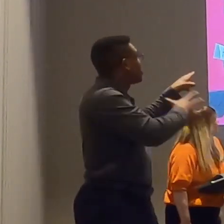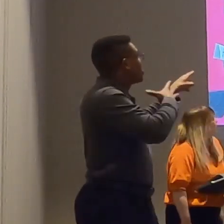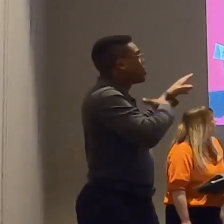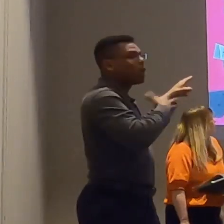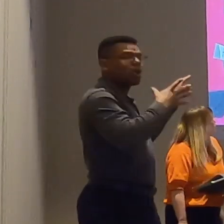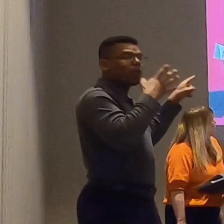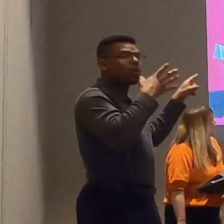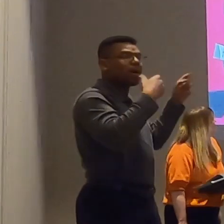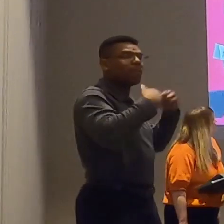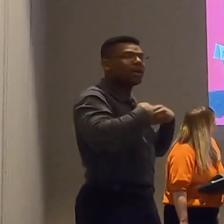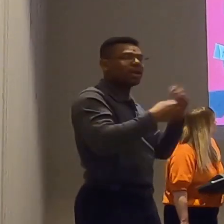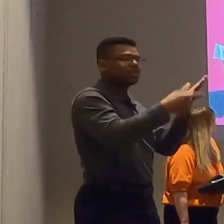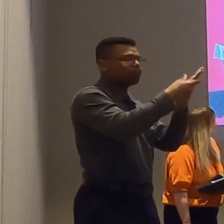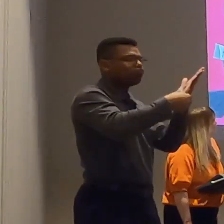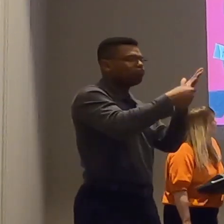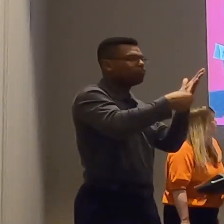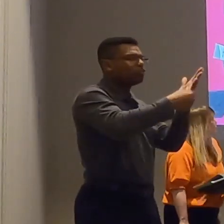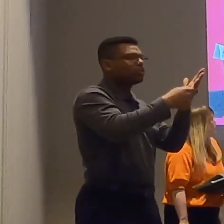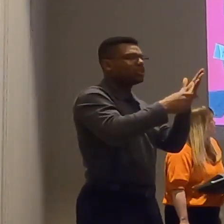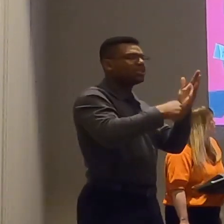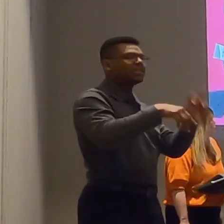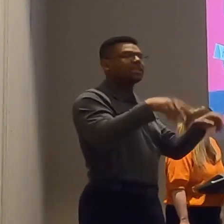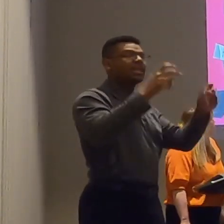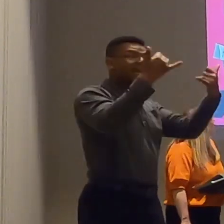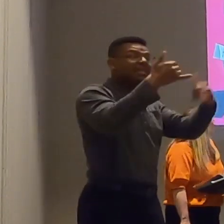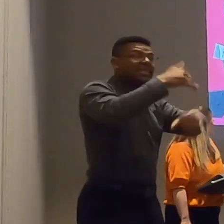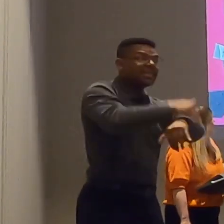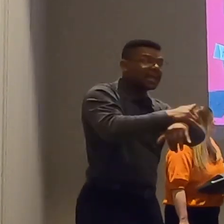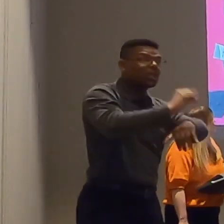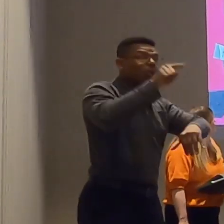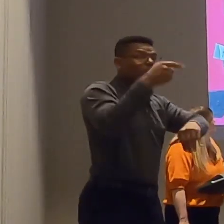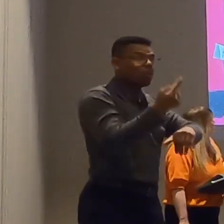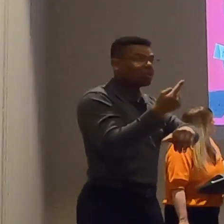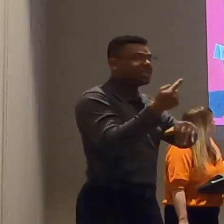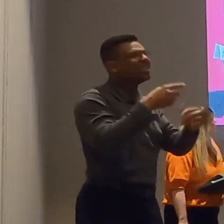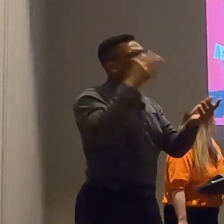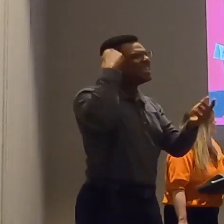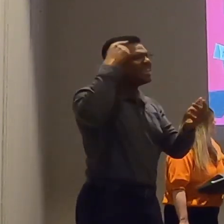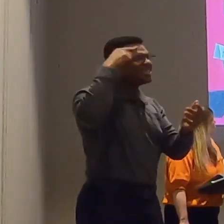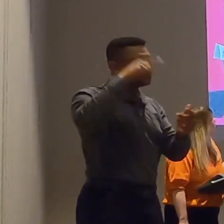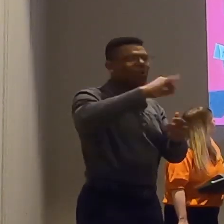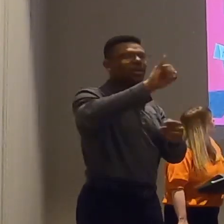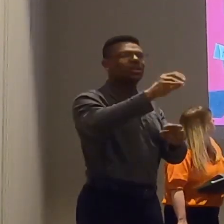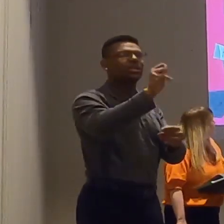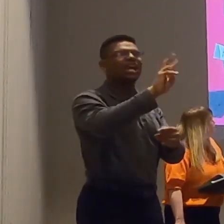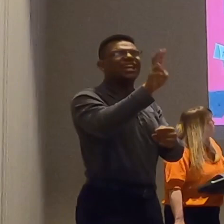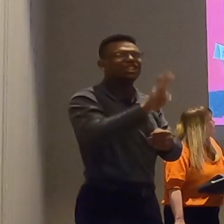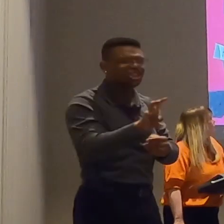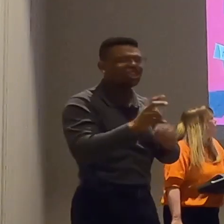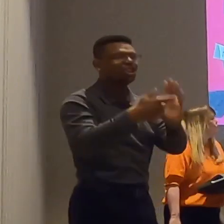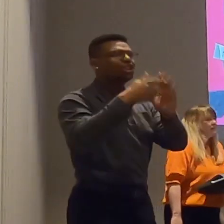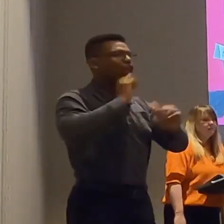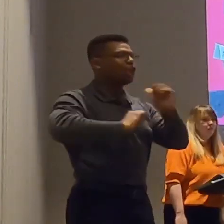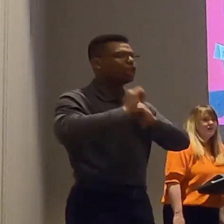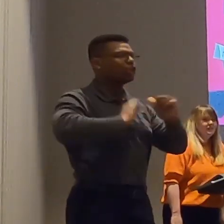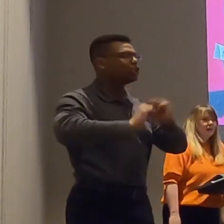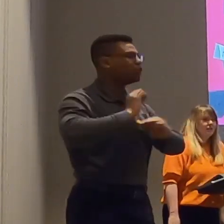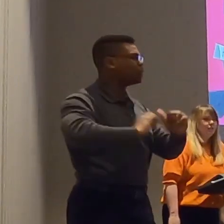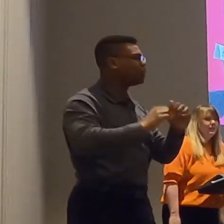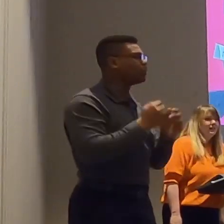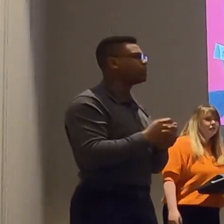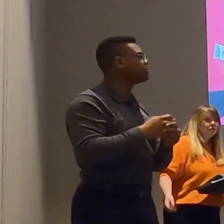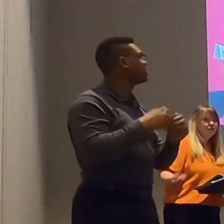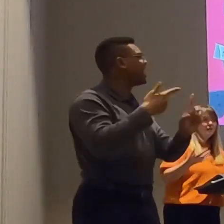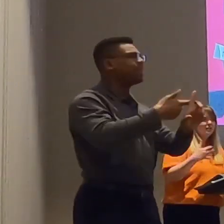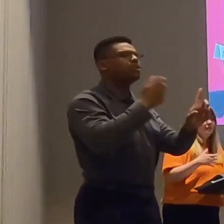that says "Tonight Only." It's a flyer for a jazz show. And that is based off of a artwork by Bowman called Waiting for My